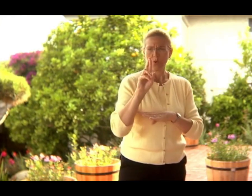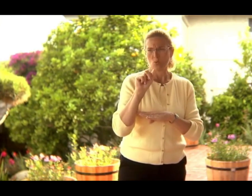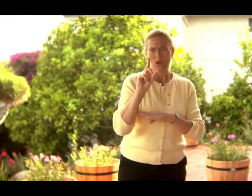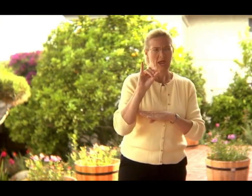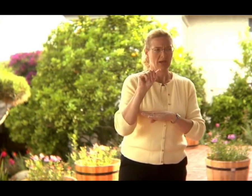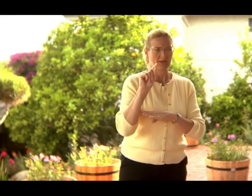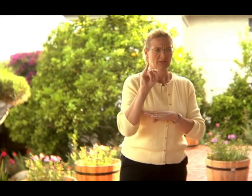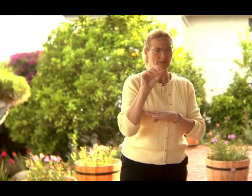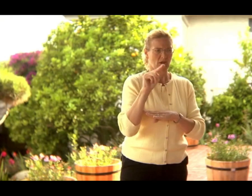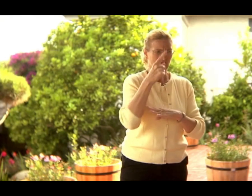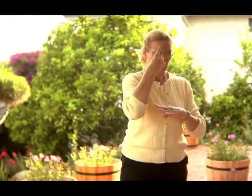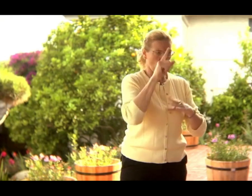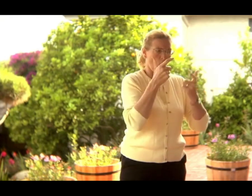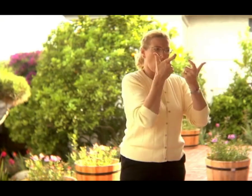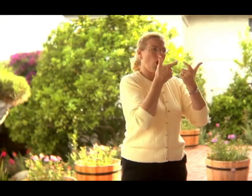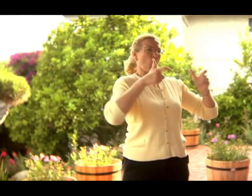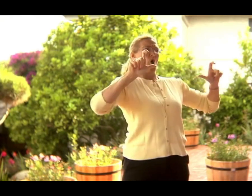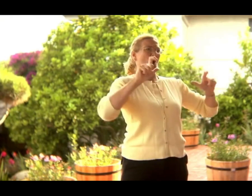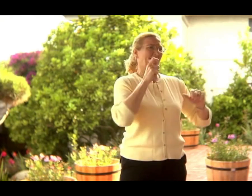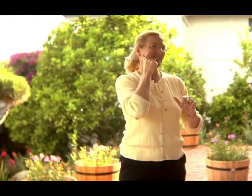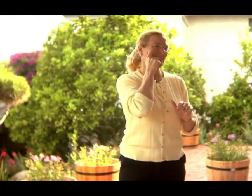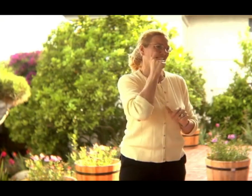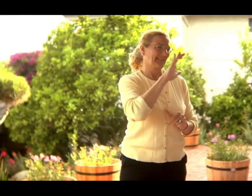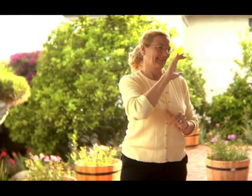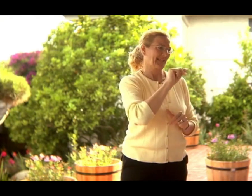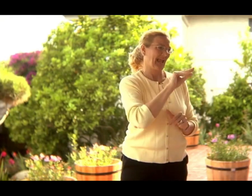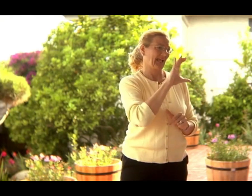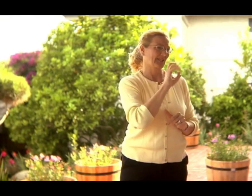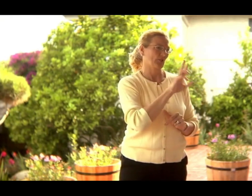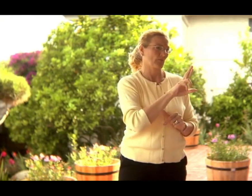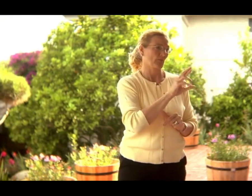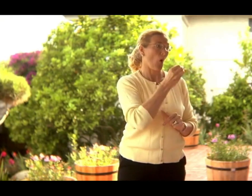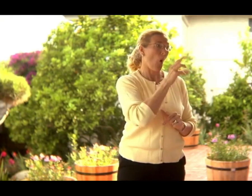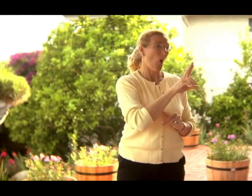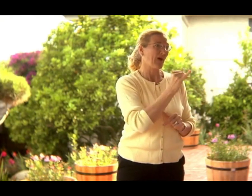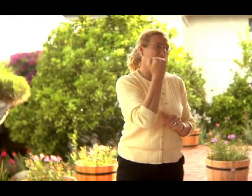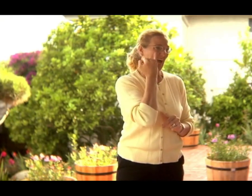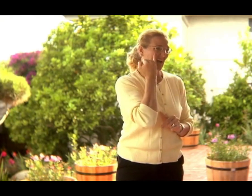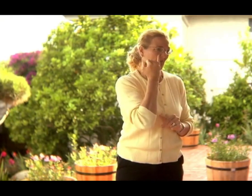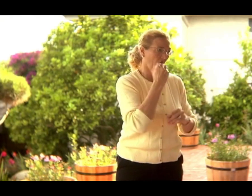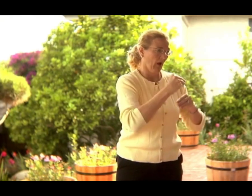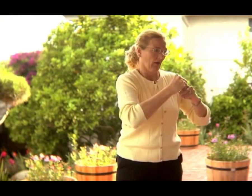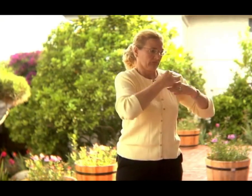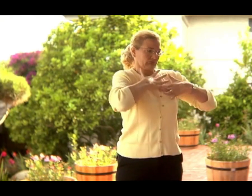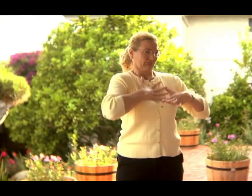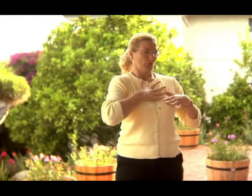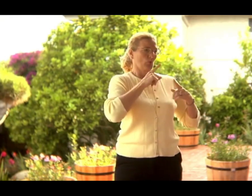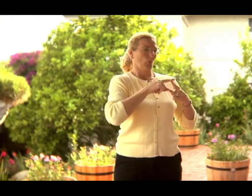Radiation is also used for very large skin cancers or if the cancer cells have invaded other structures, like